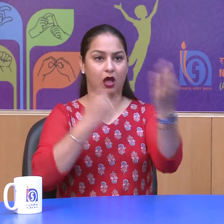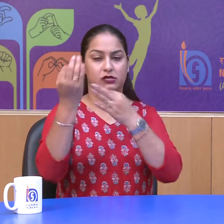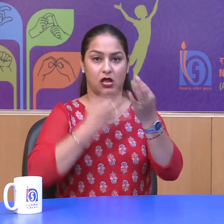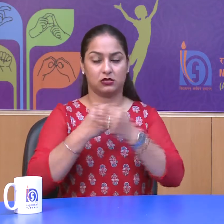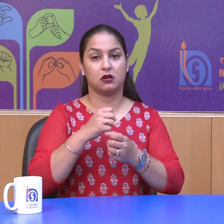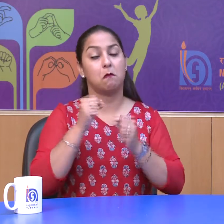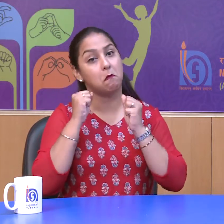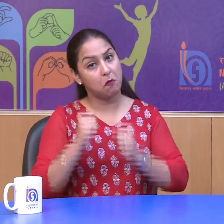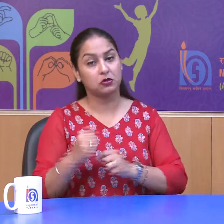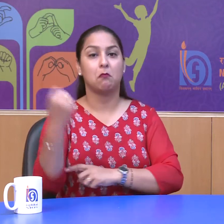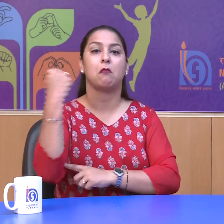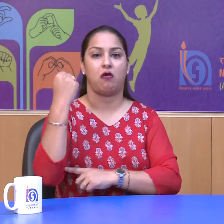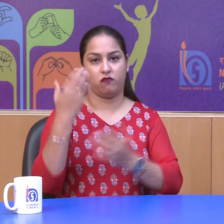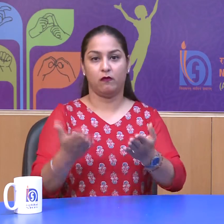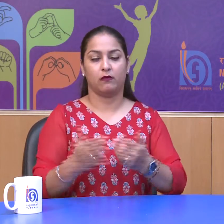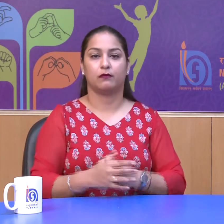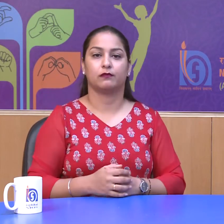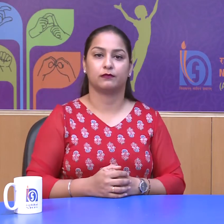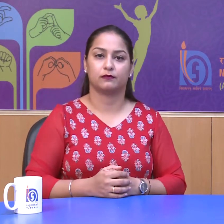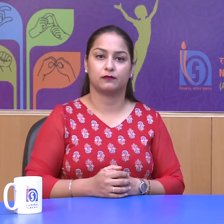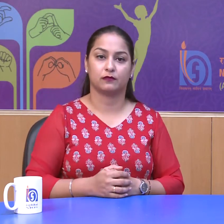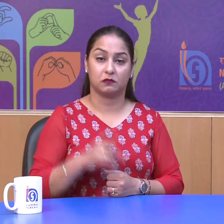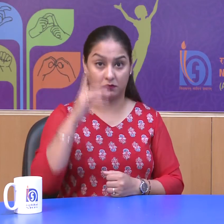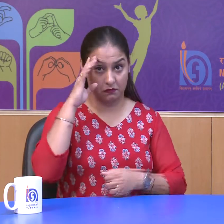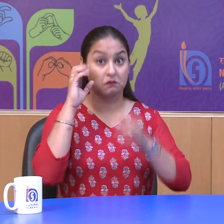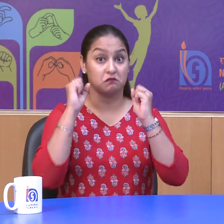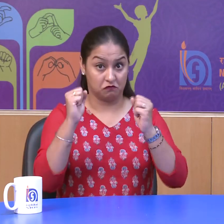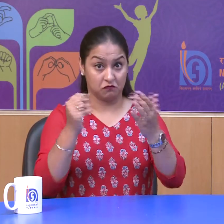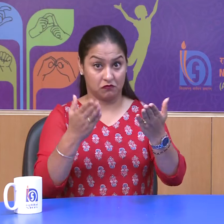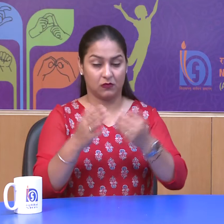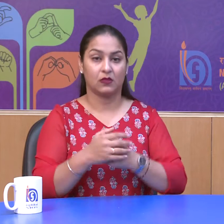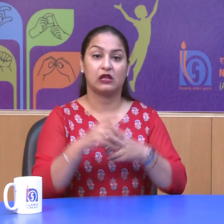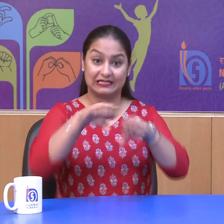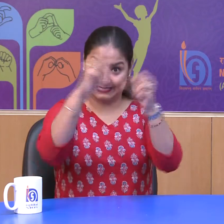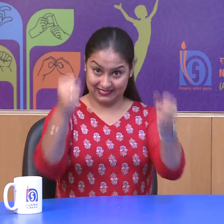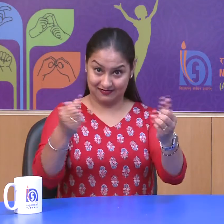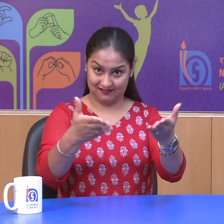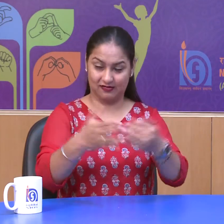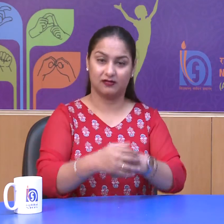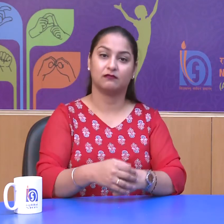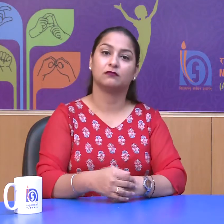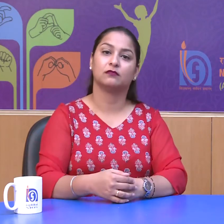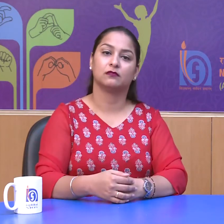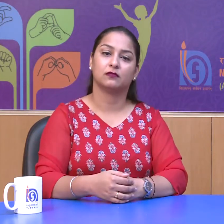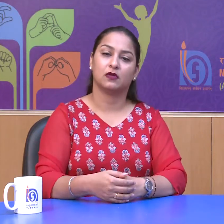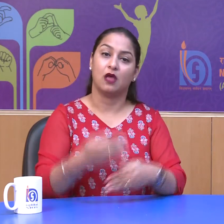absolute power. It ensures a system in which no